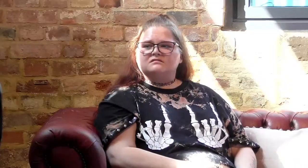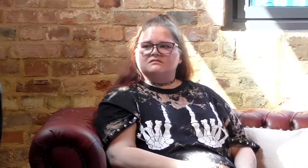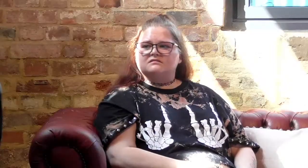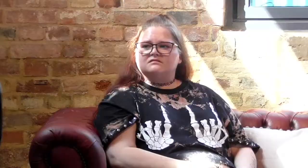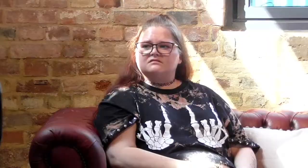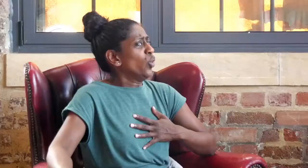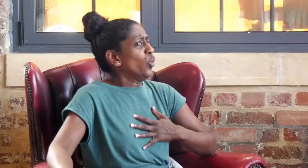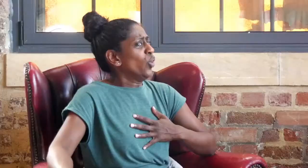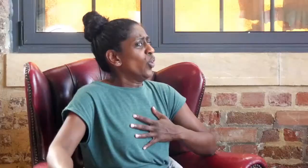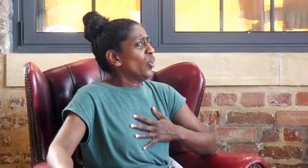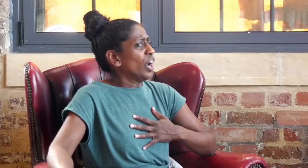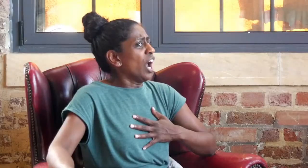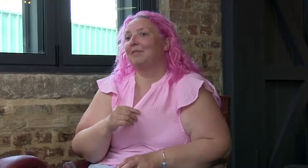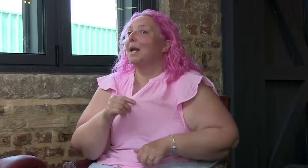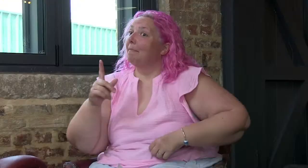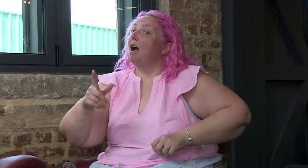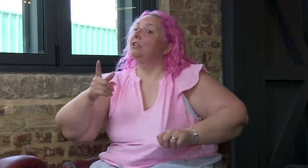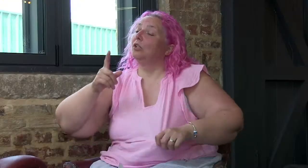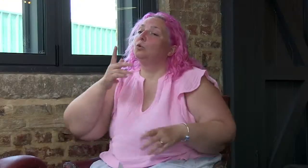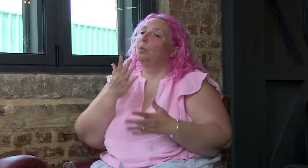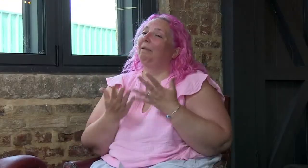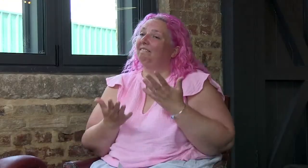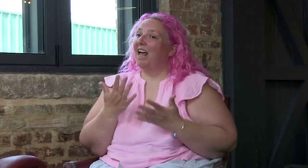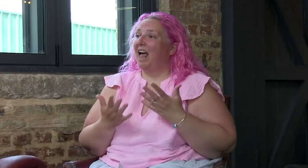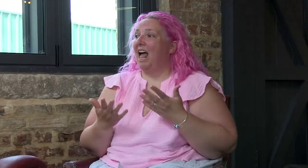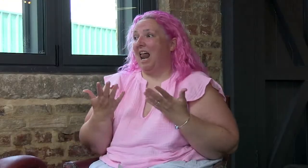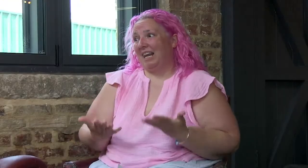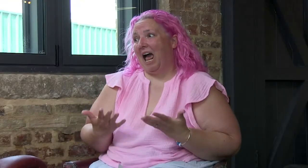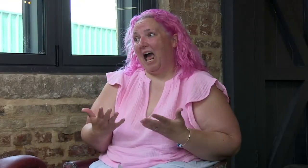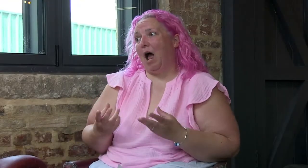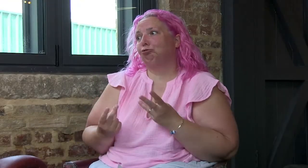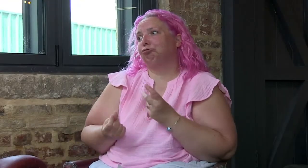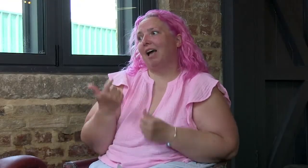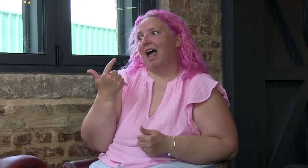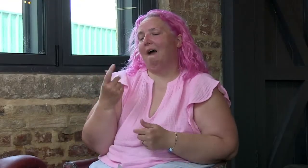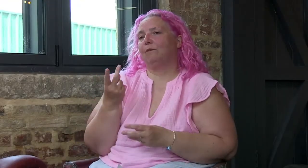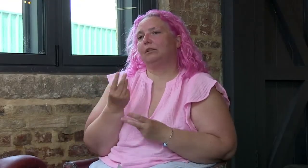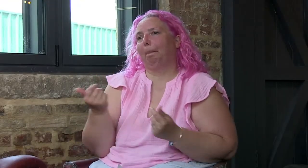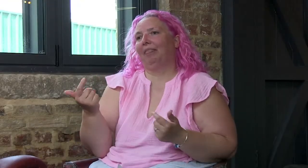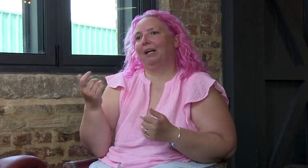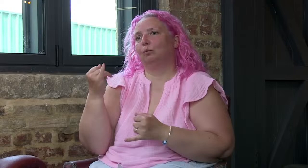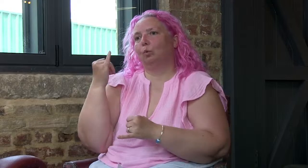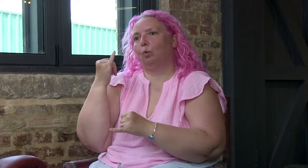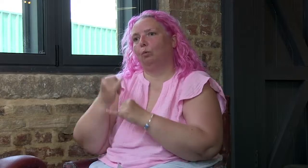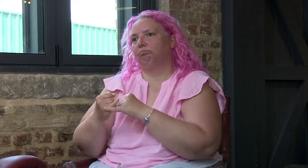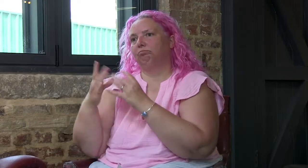with. And that was quite shocking to think that is going to be extinct. But to be fair now,